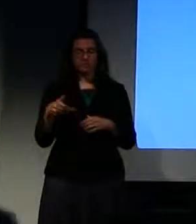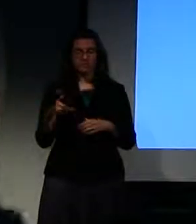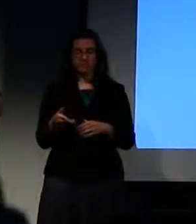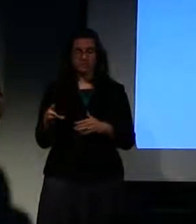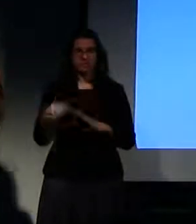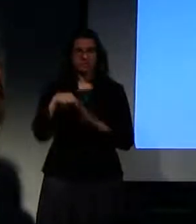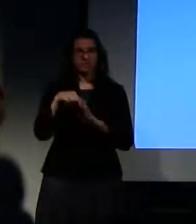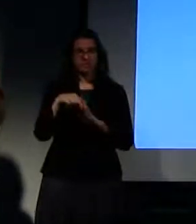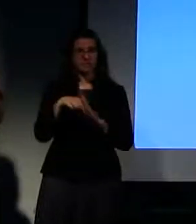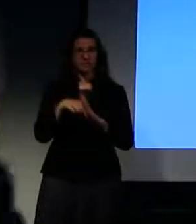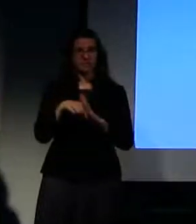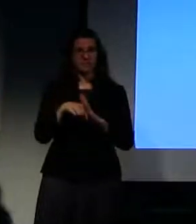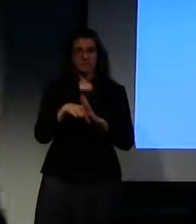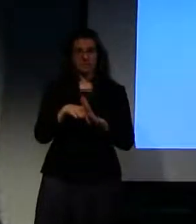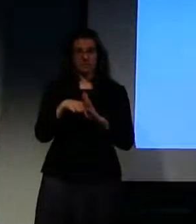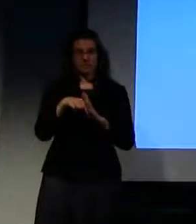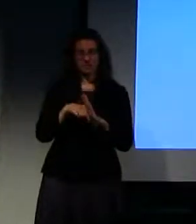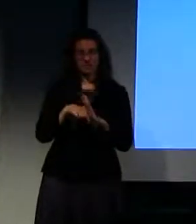deeper.